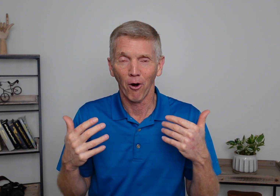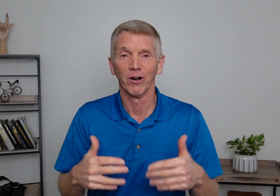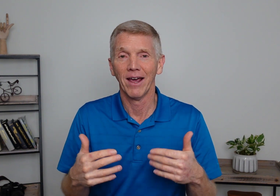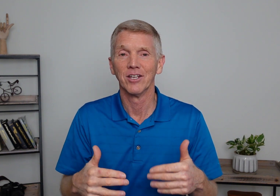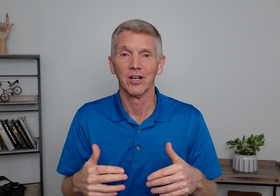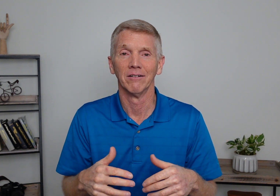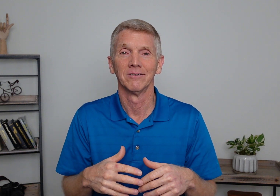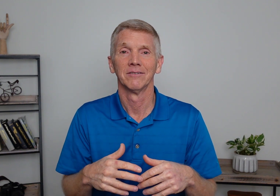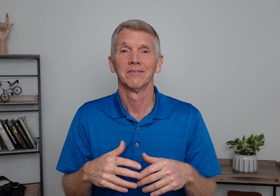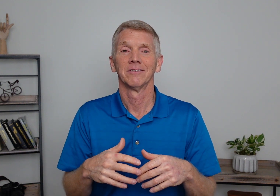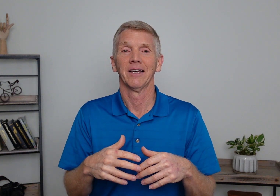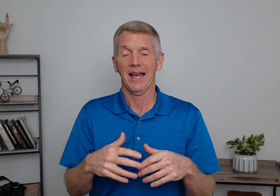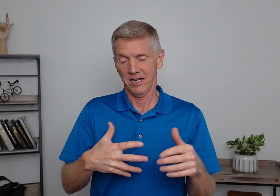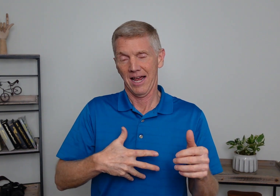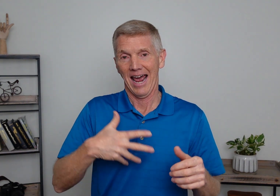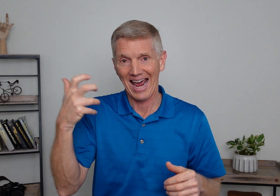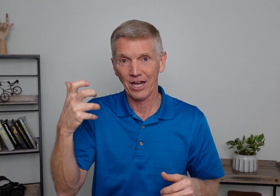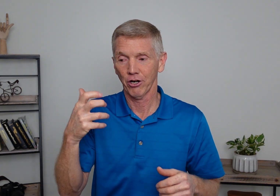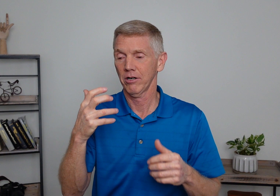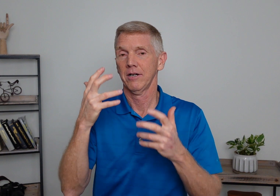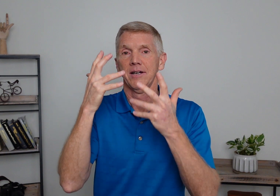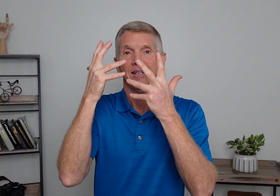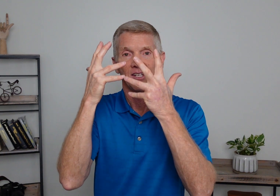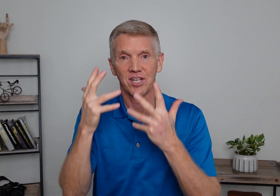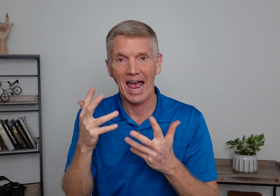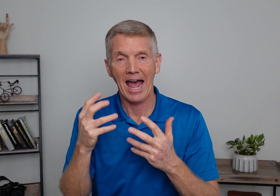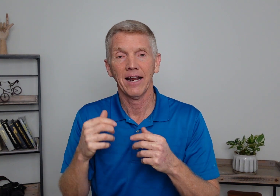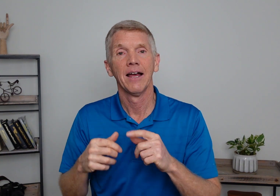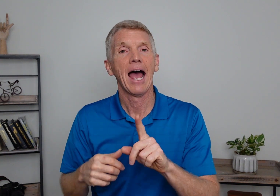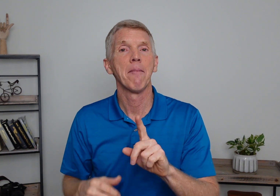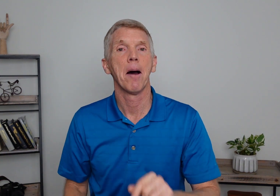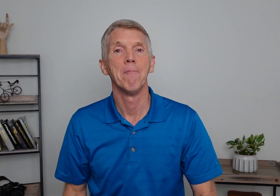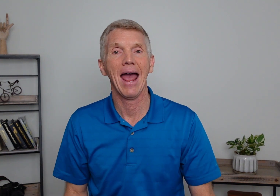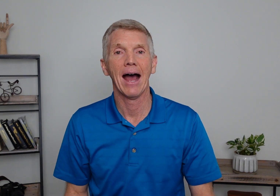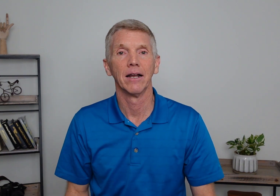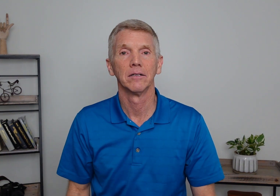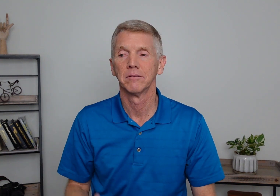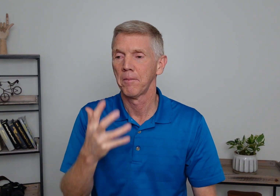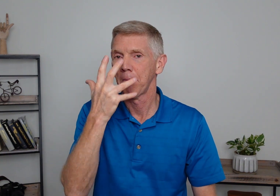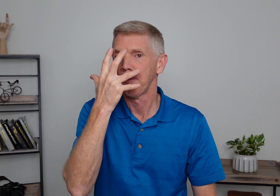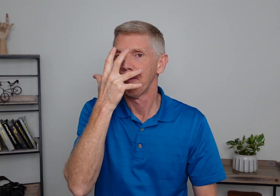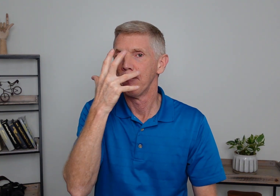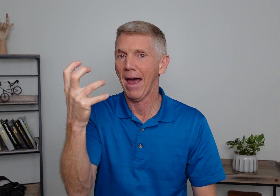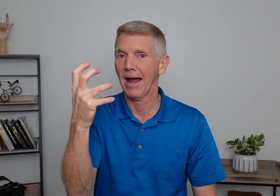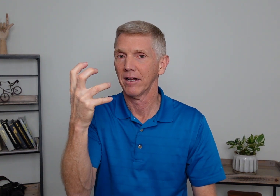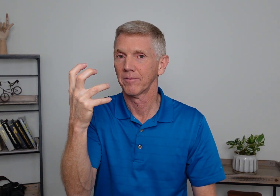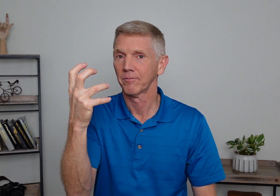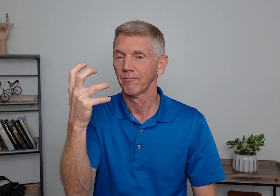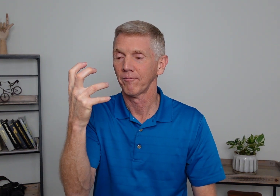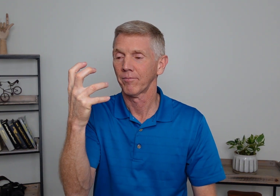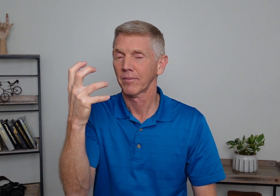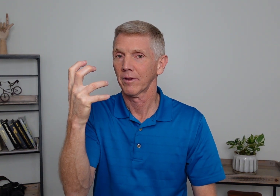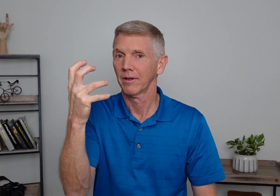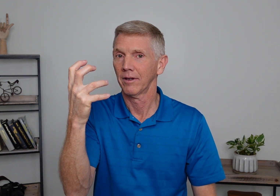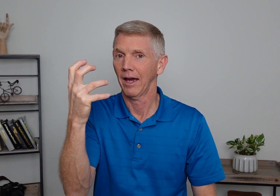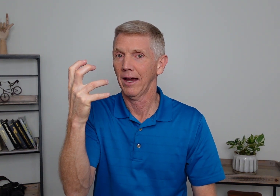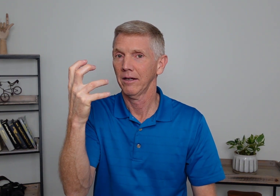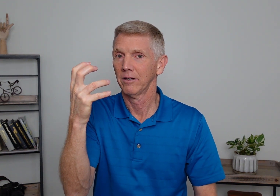of ASL. Okay, anger, sad. How about mad? Mad. Okay, we